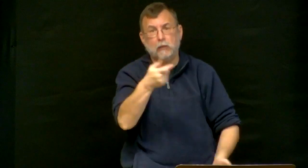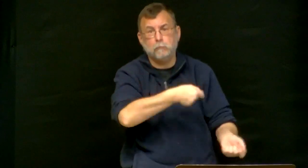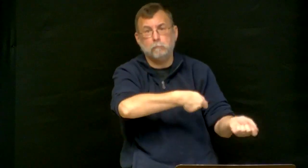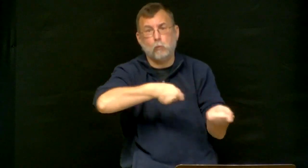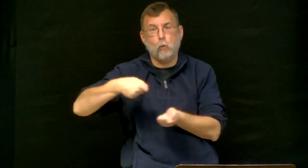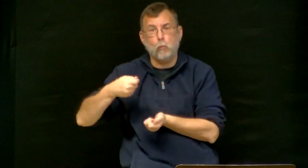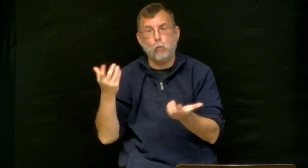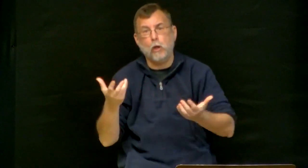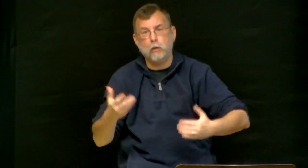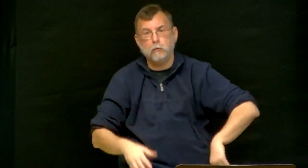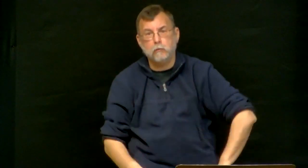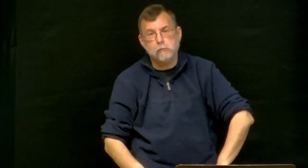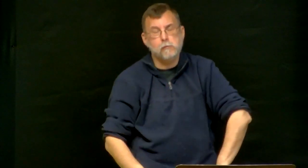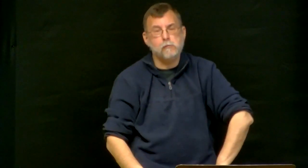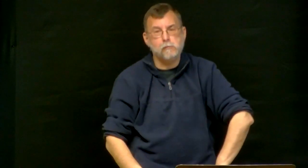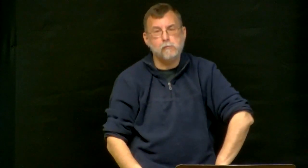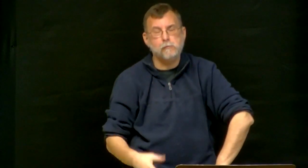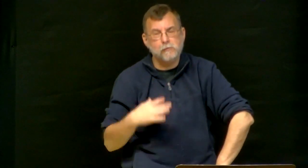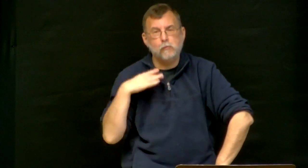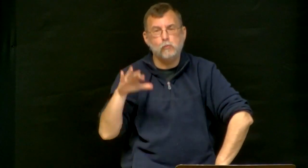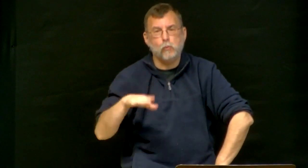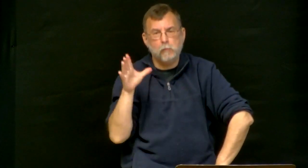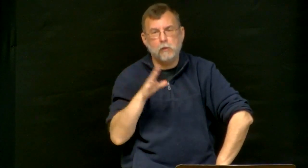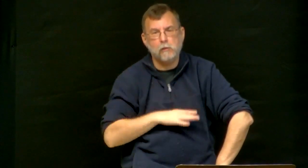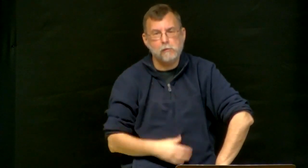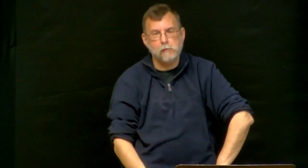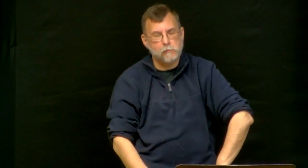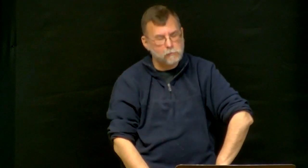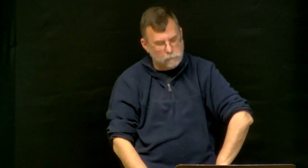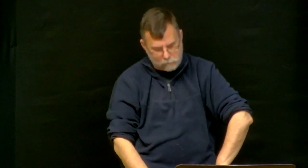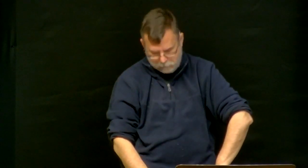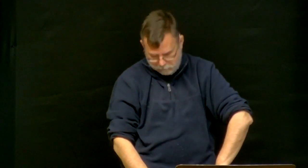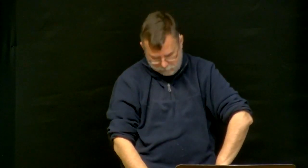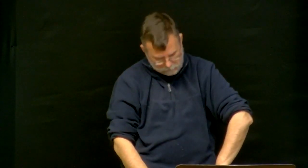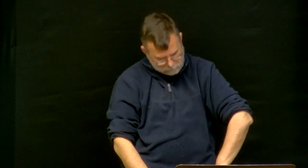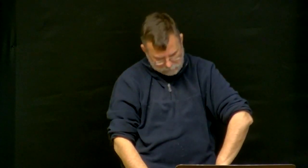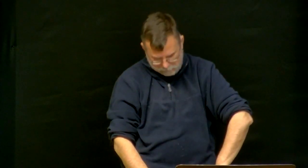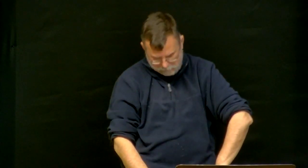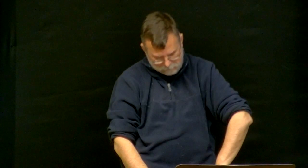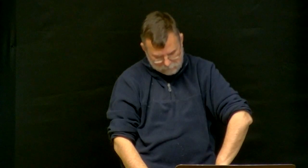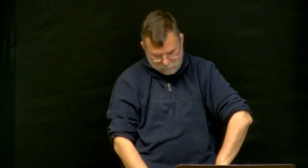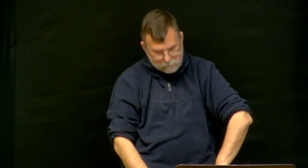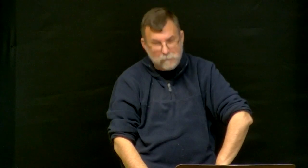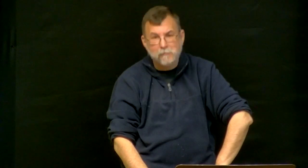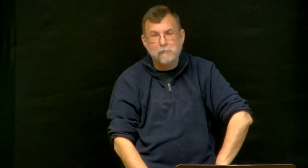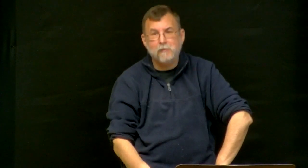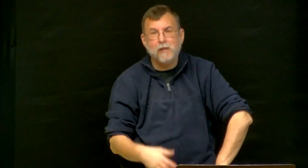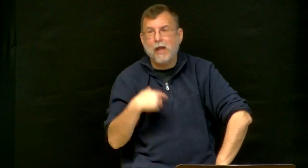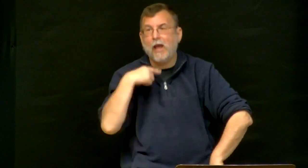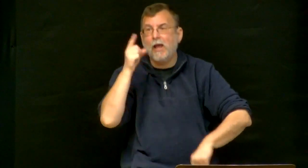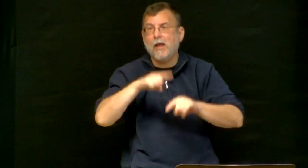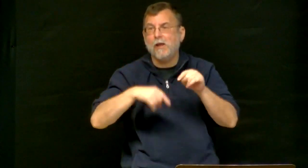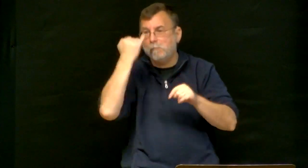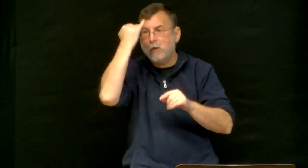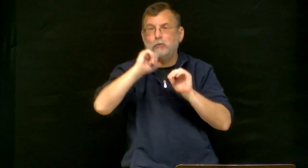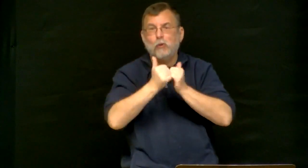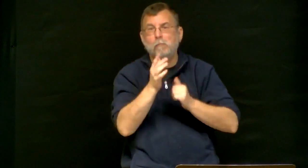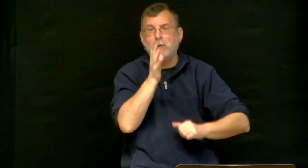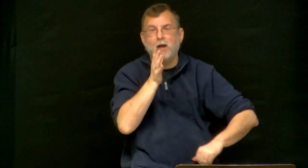wet everywhere. And you can see he's pulling in what with the wagon? A snowman. Go figure.